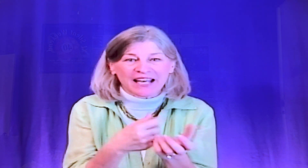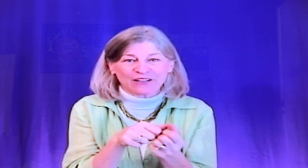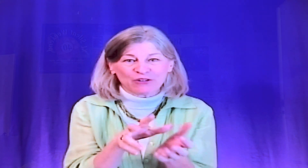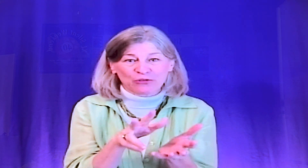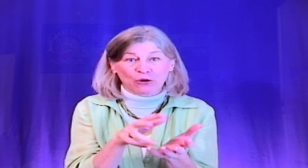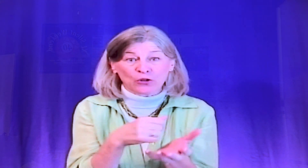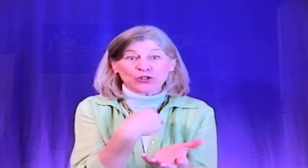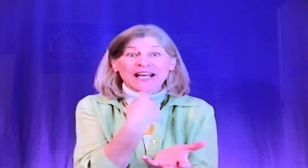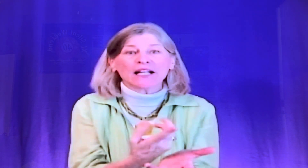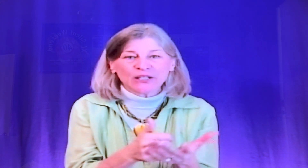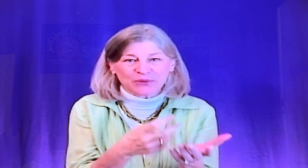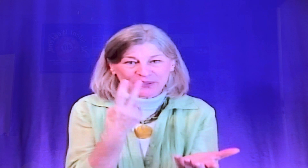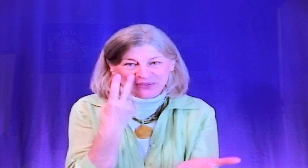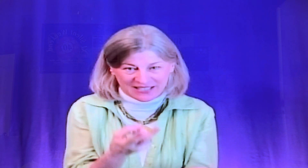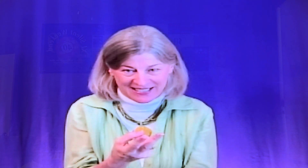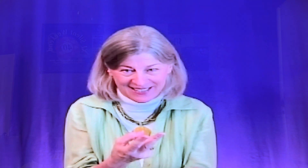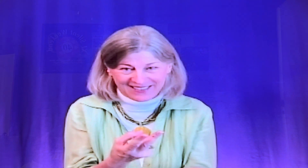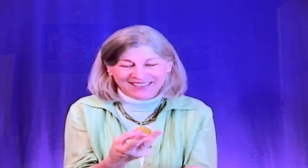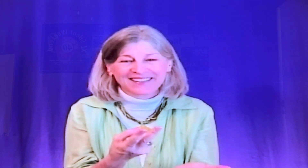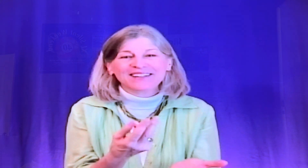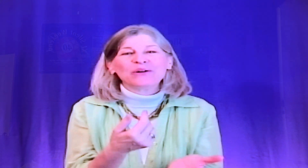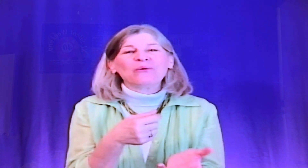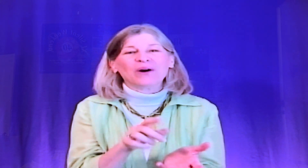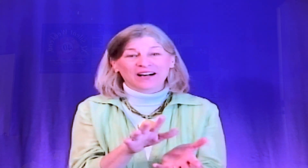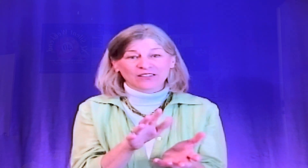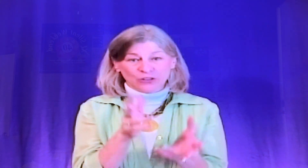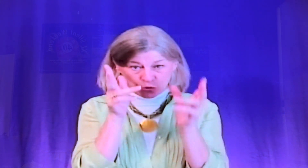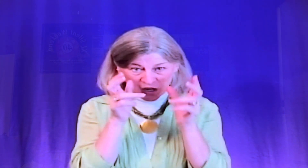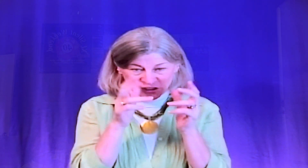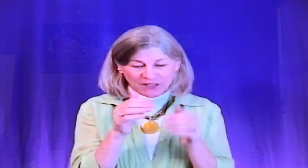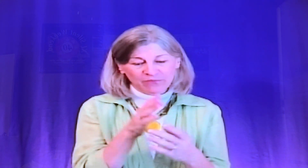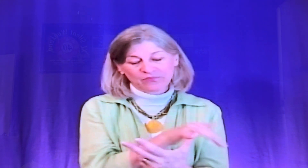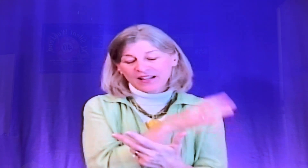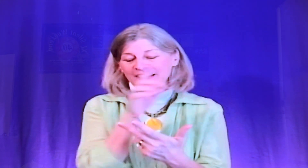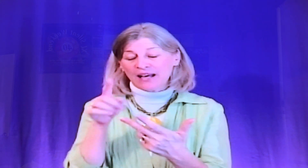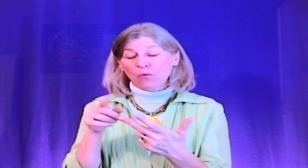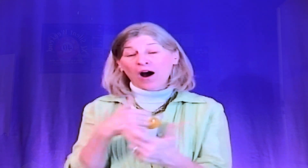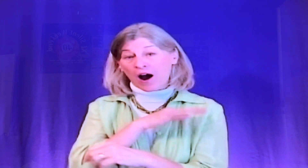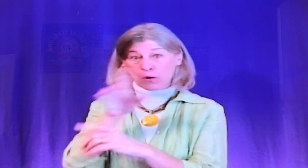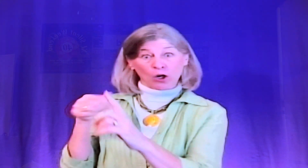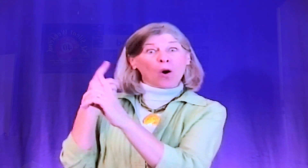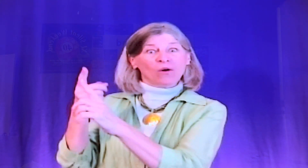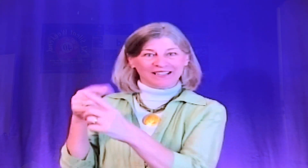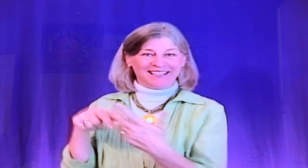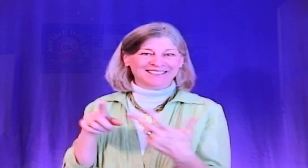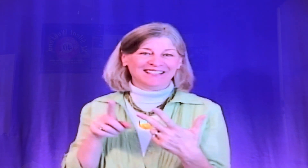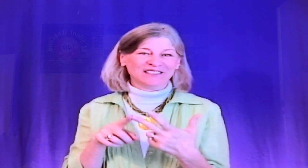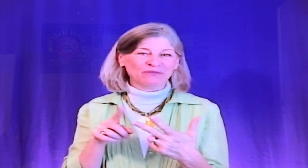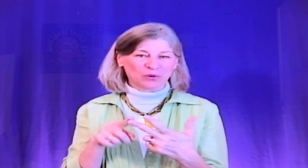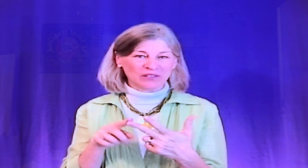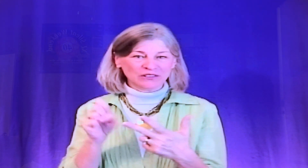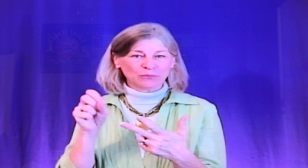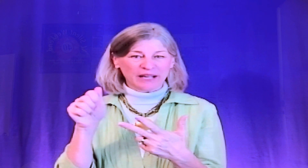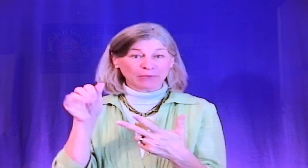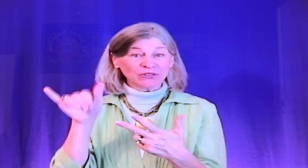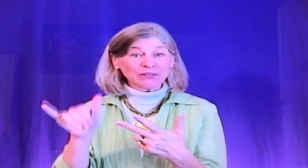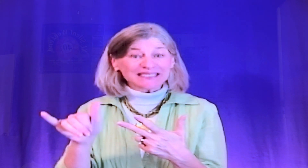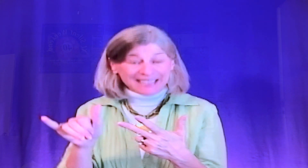your throat, you're telling what you see while you're watching. Now what our goal is of course to be able to